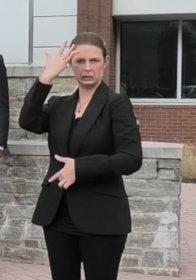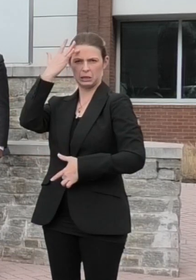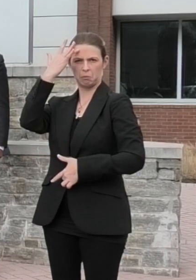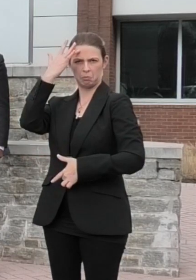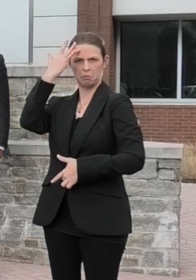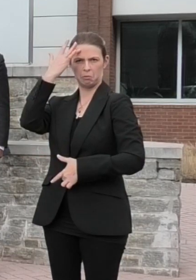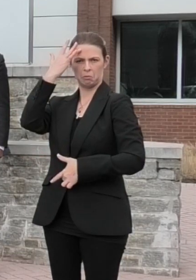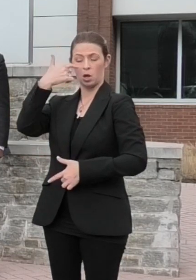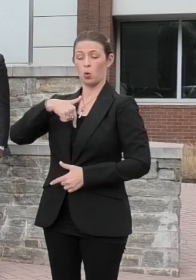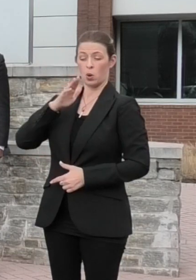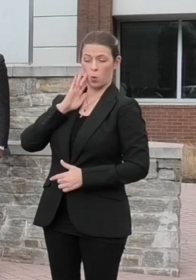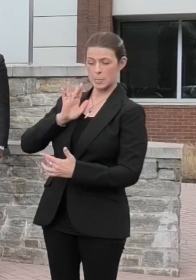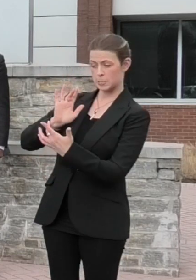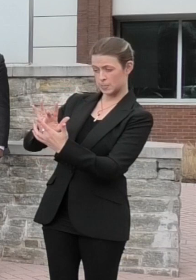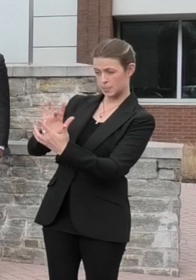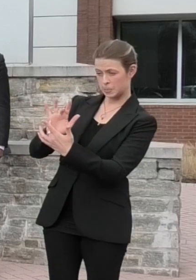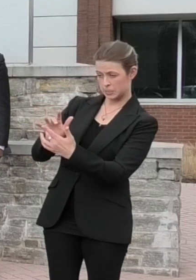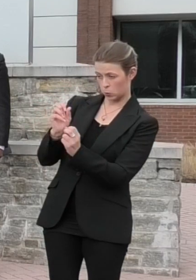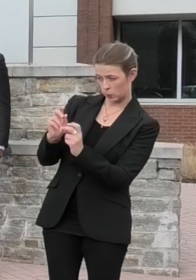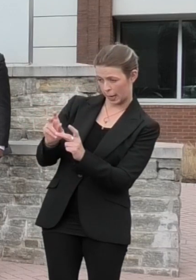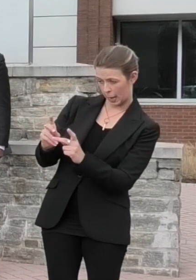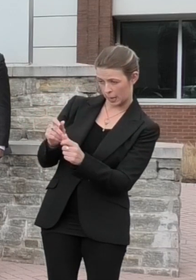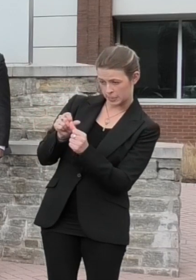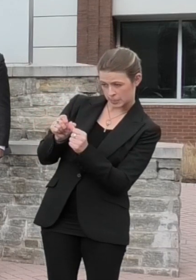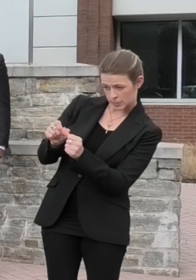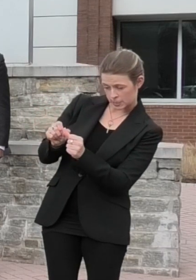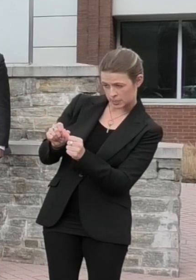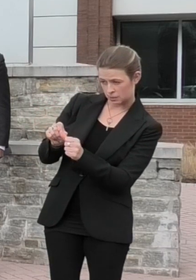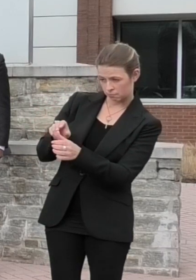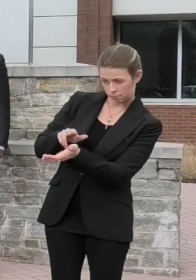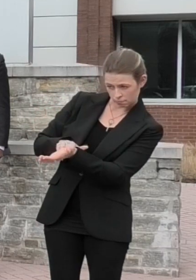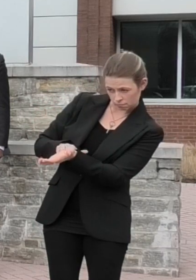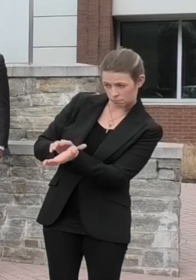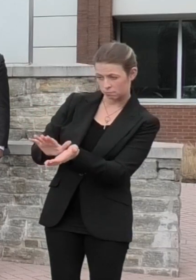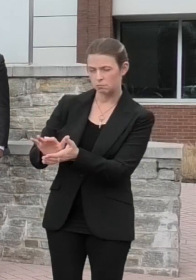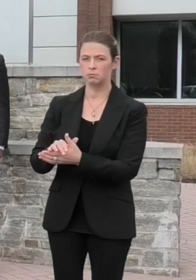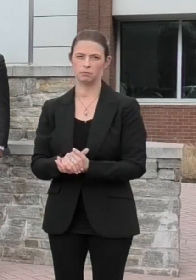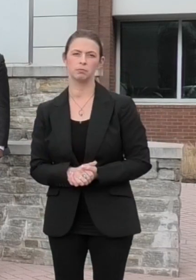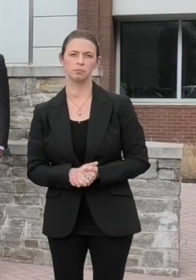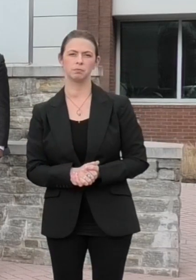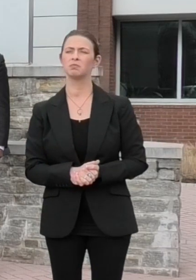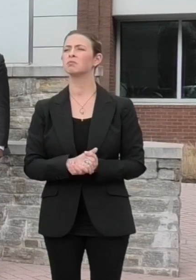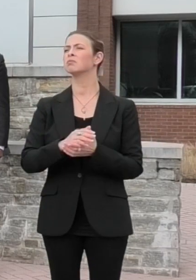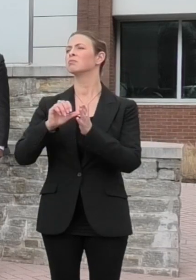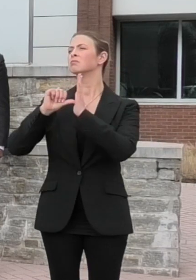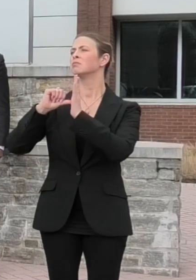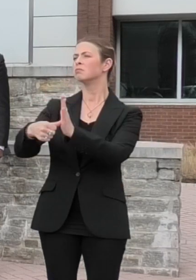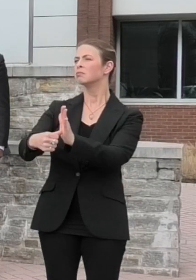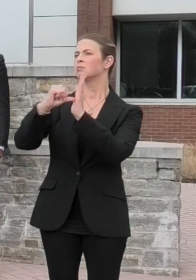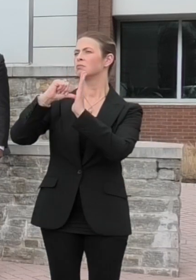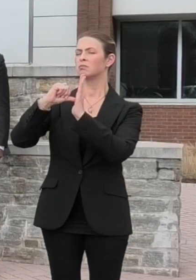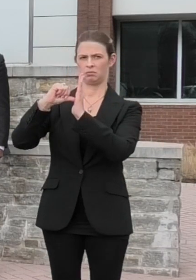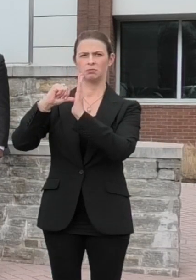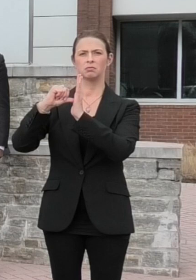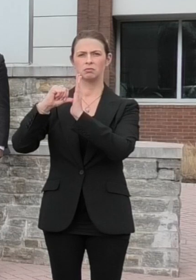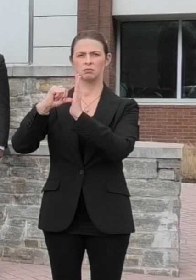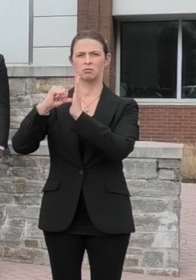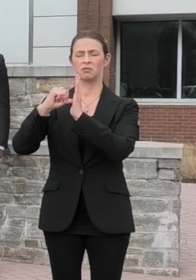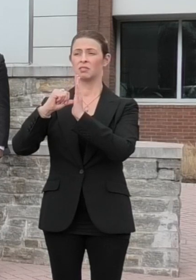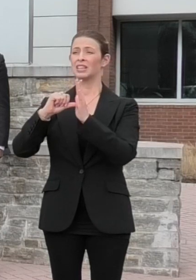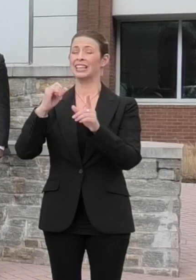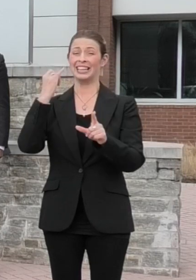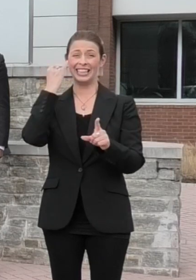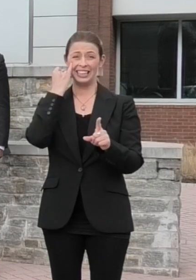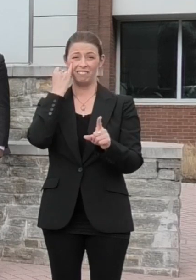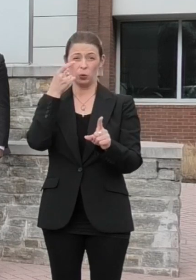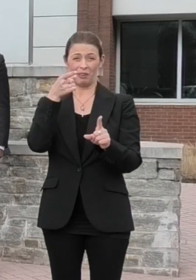with our members to ensure needs are met and to monitor their condition. Again, I want to stress the need for personnel to stay home, if at